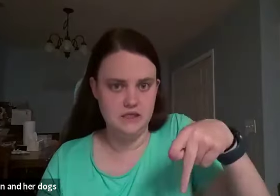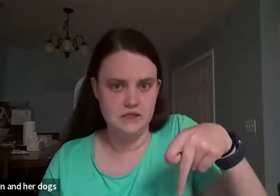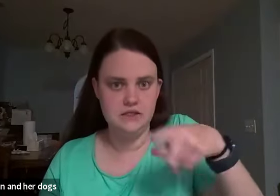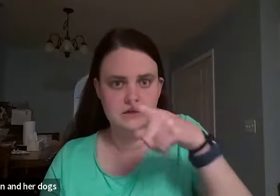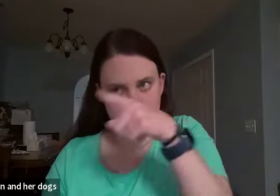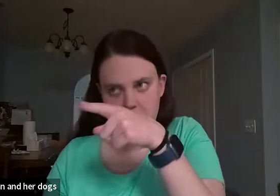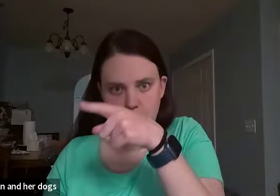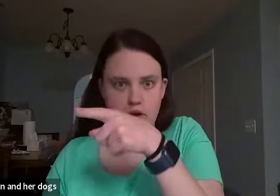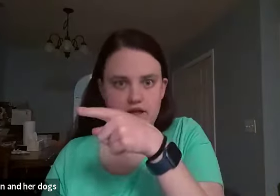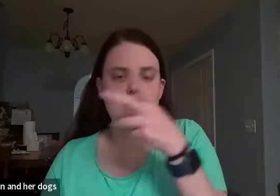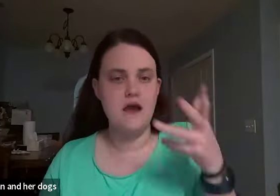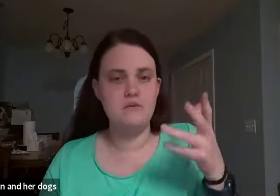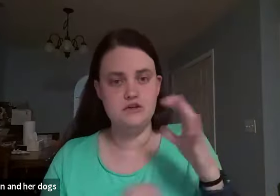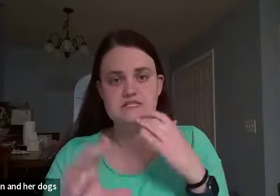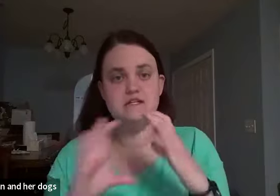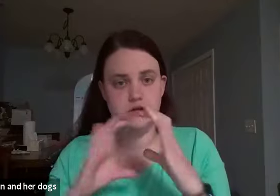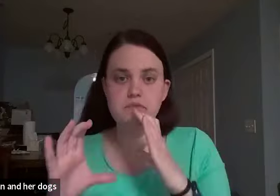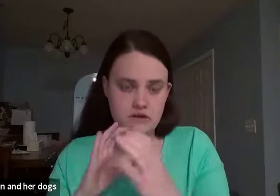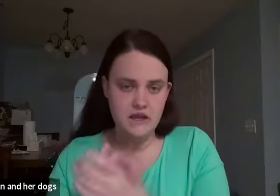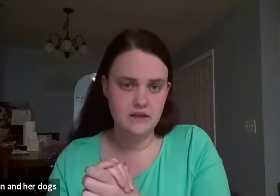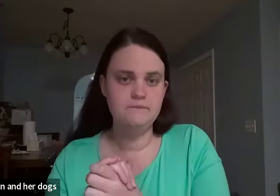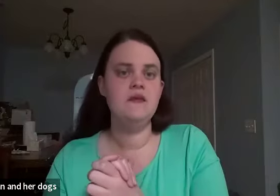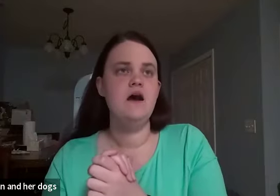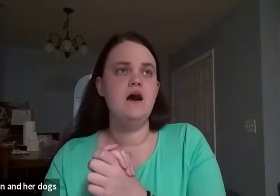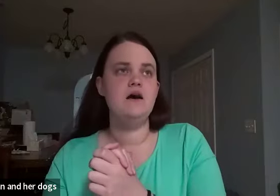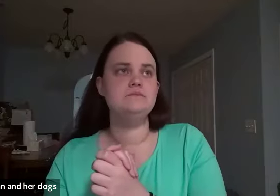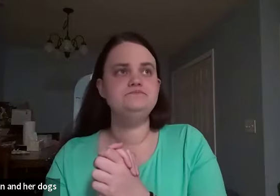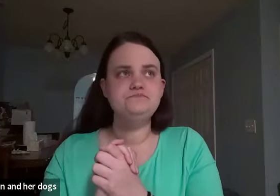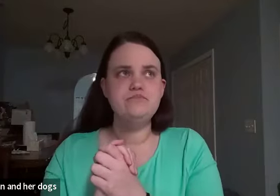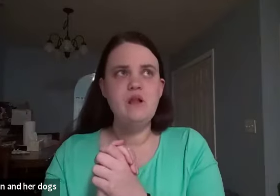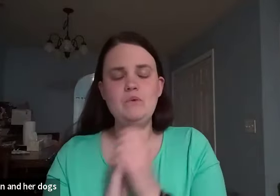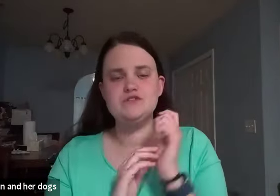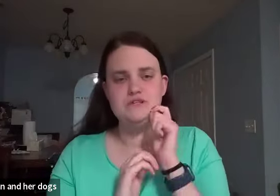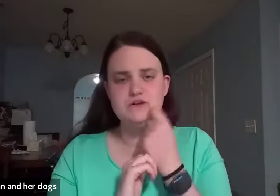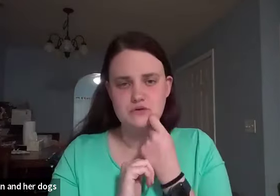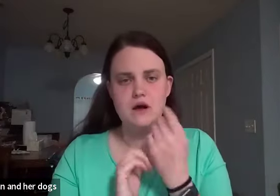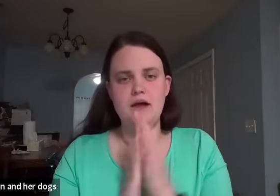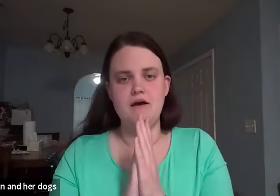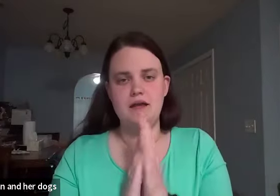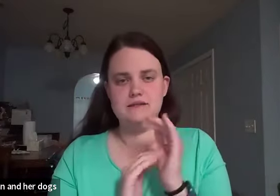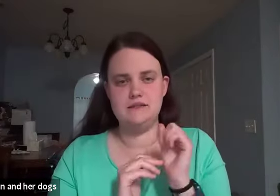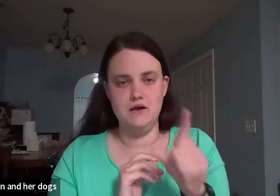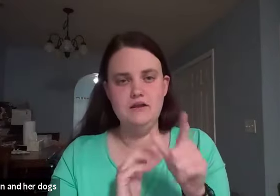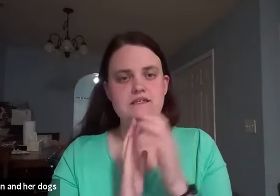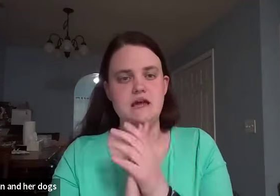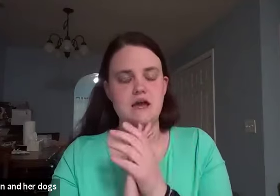HELP, like in point, and that way you could still communicate. Um, what's really cool about ASL is